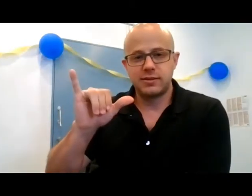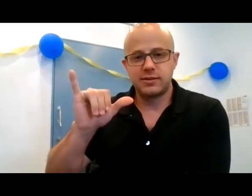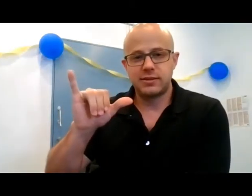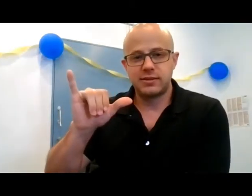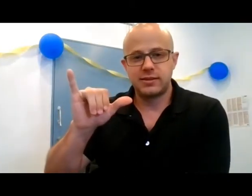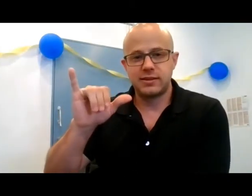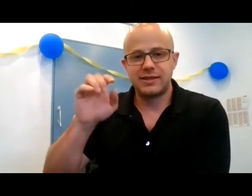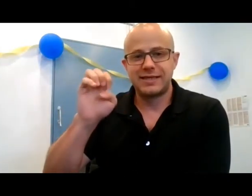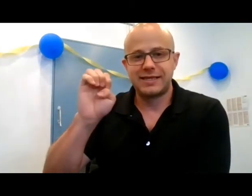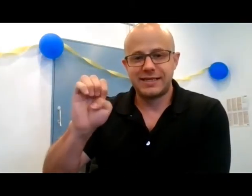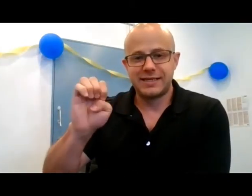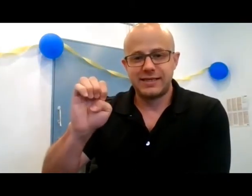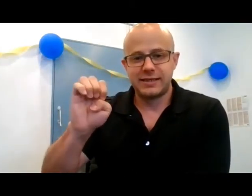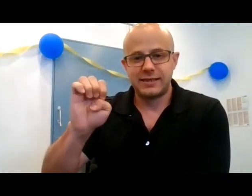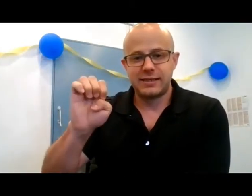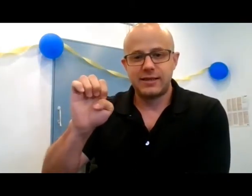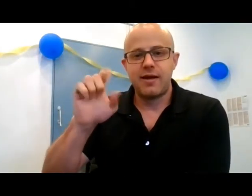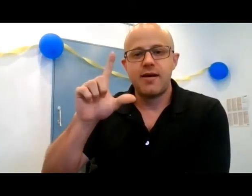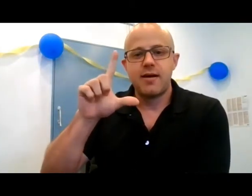So I'll sign it again.